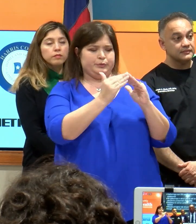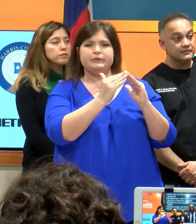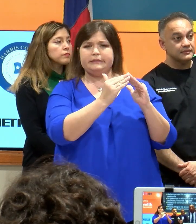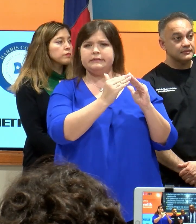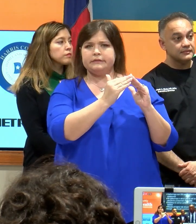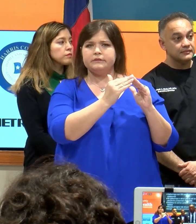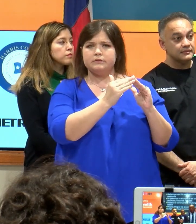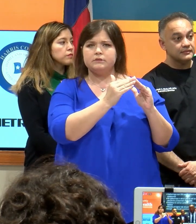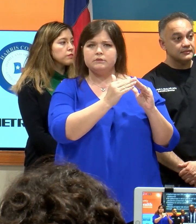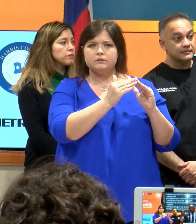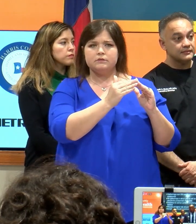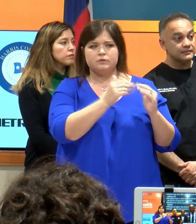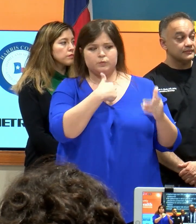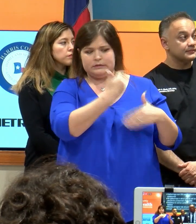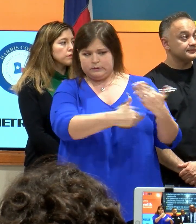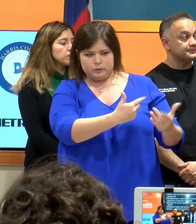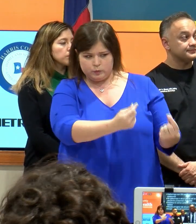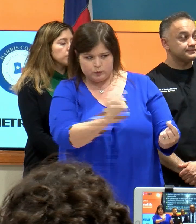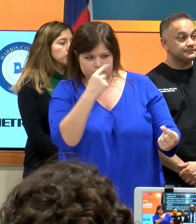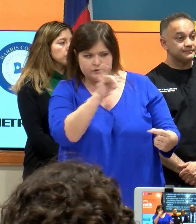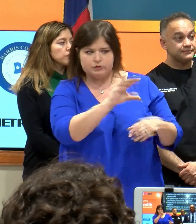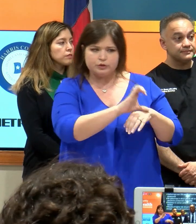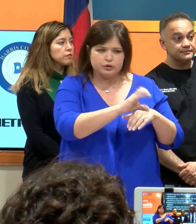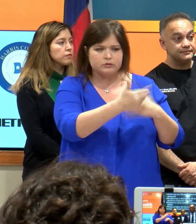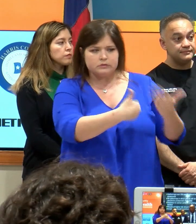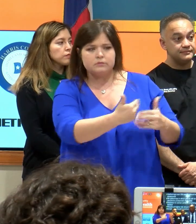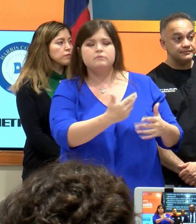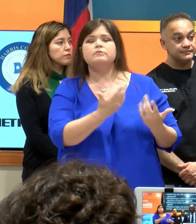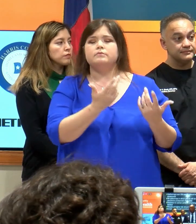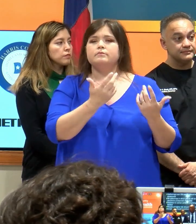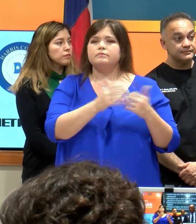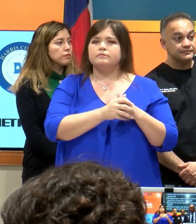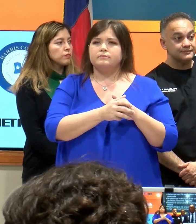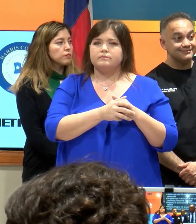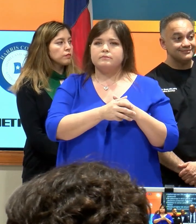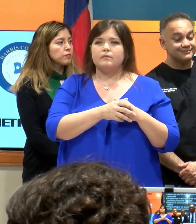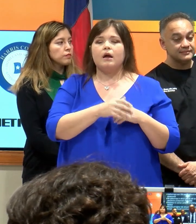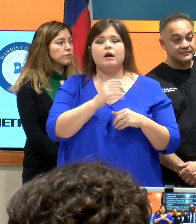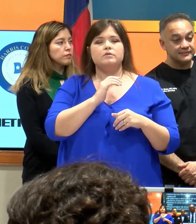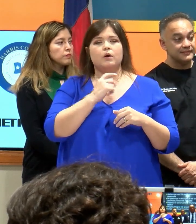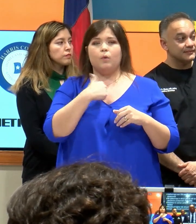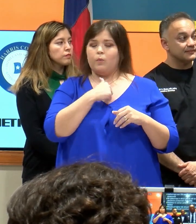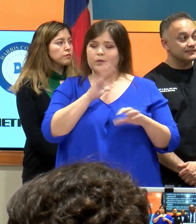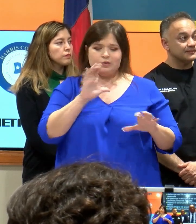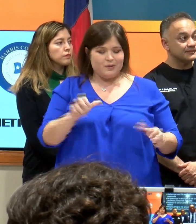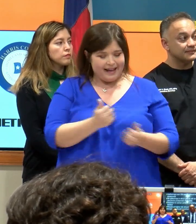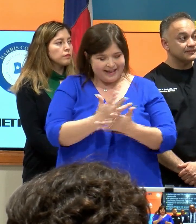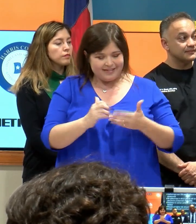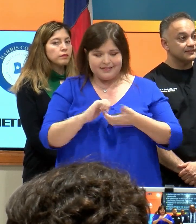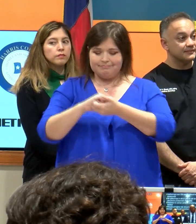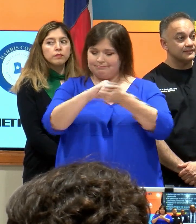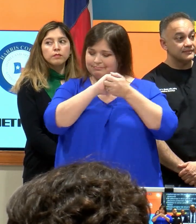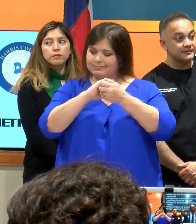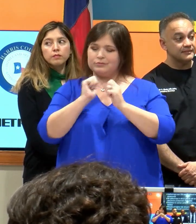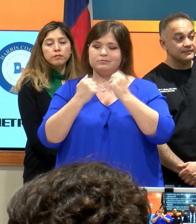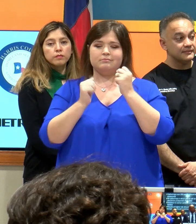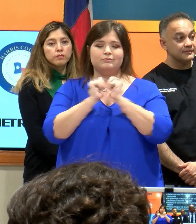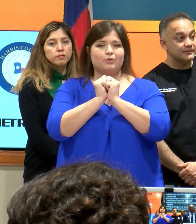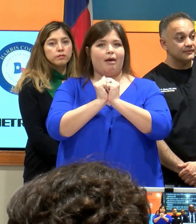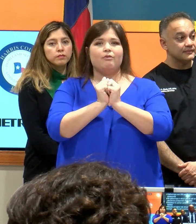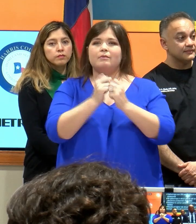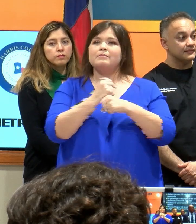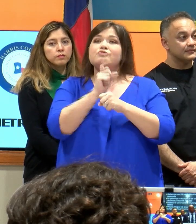we're going to do all that we need to do, but prayer still works. And so, but together, I know Judge